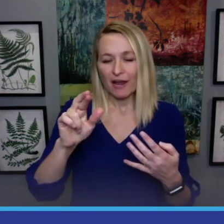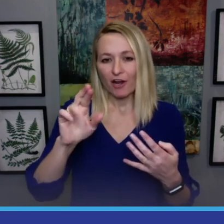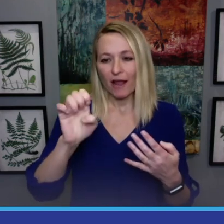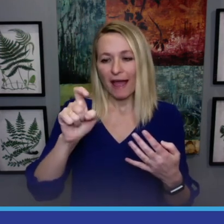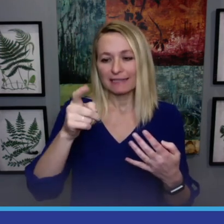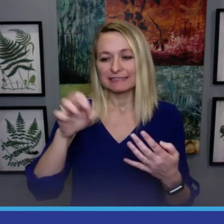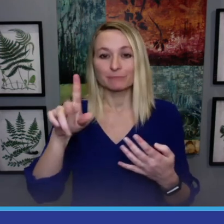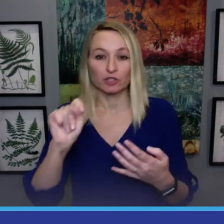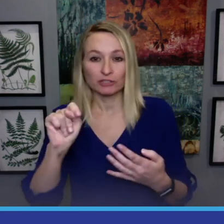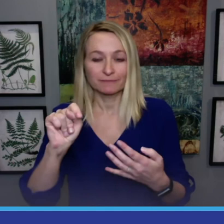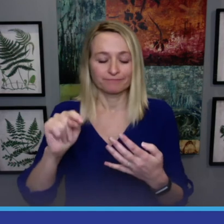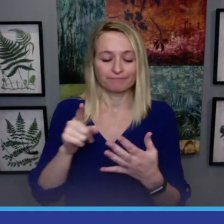Armchair Expert.